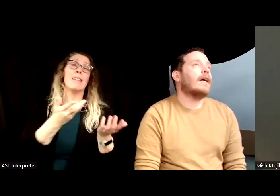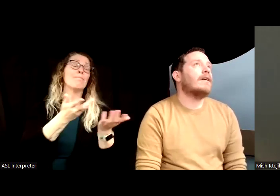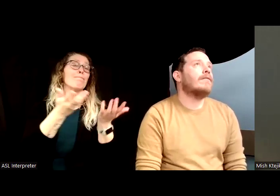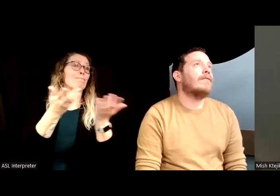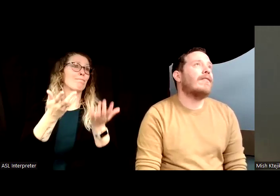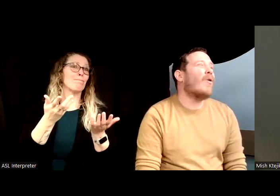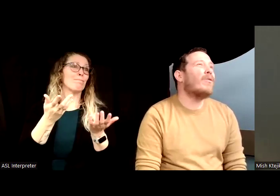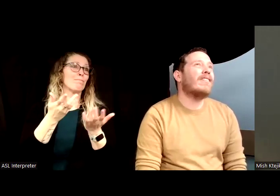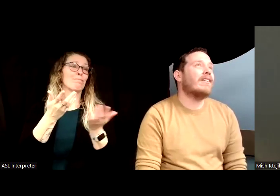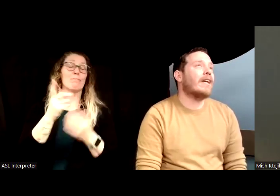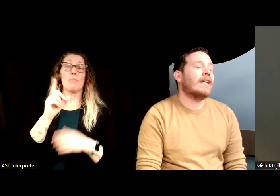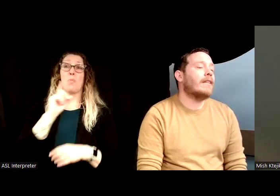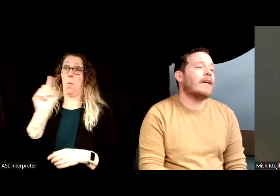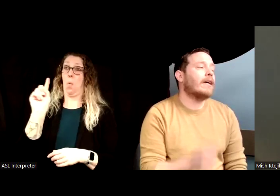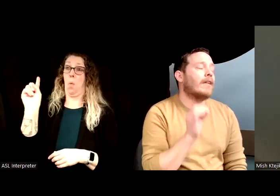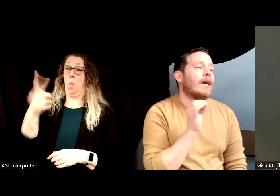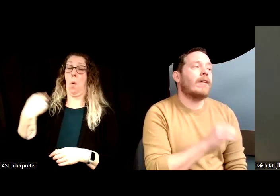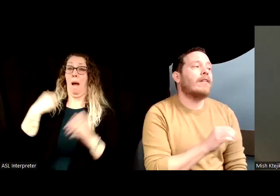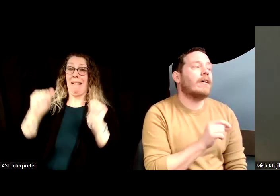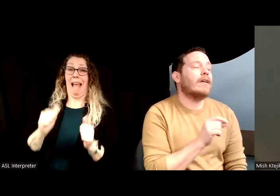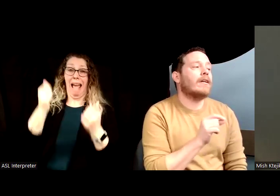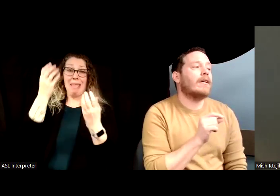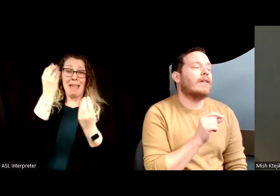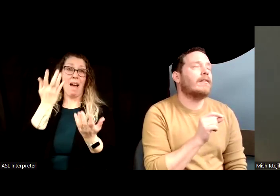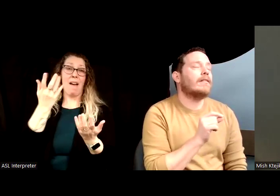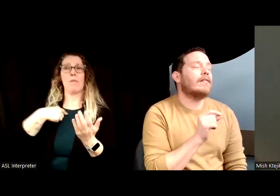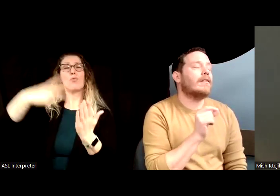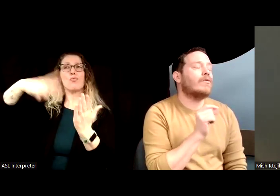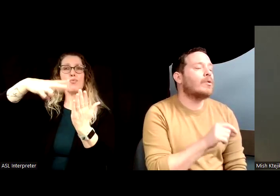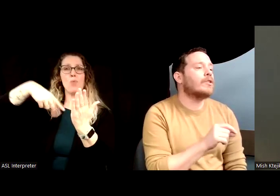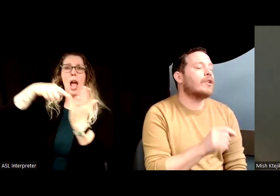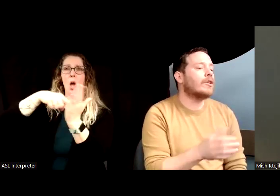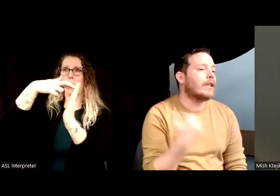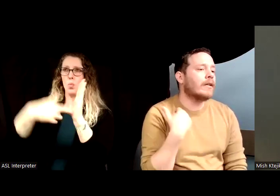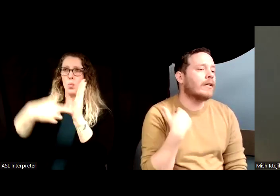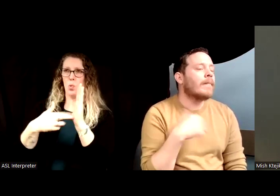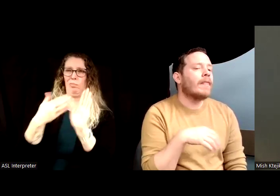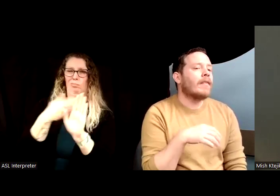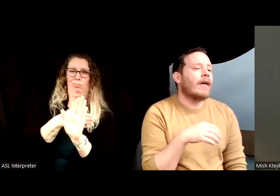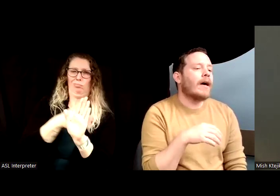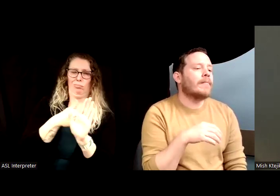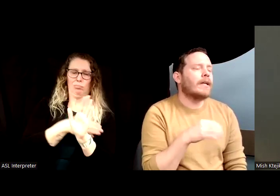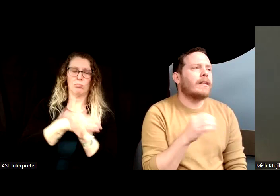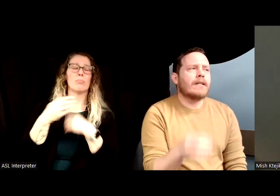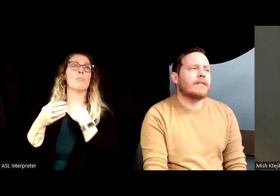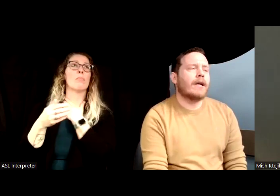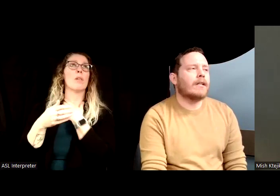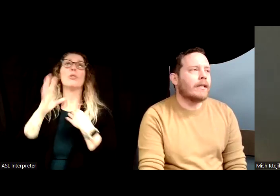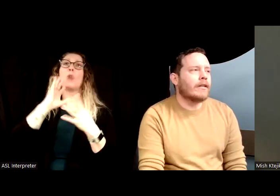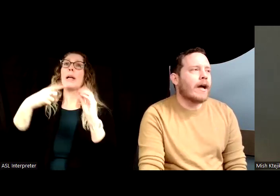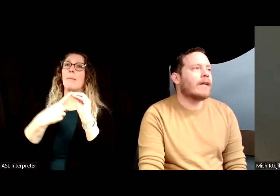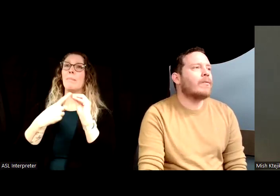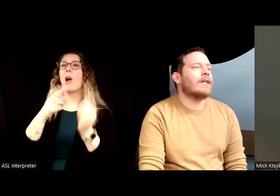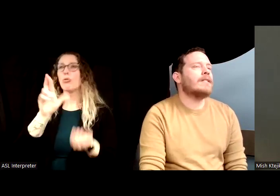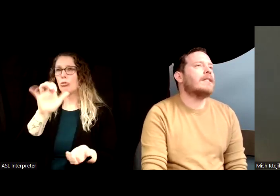guess kind of the only thing that I can think of that I've read in the rules earlier, and they talked about a